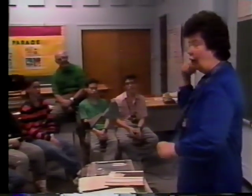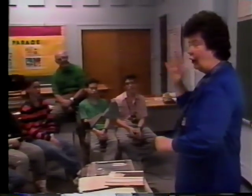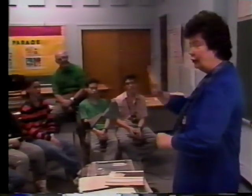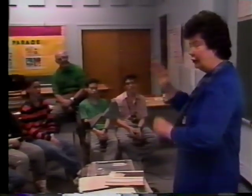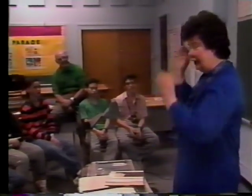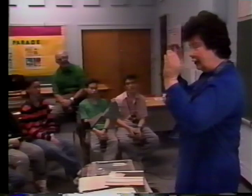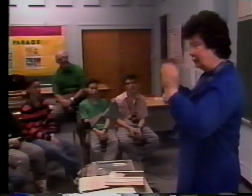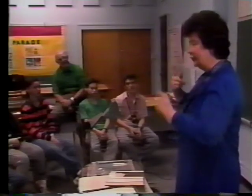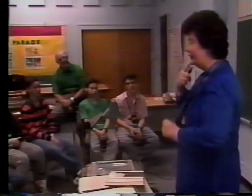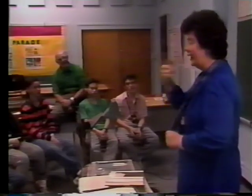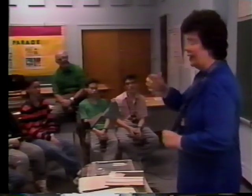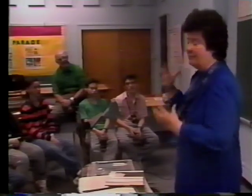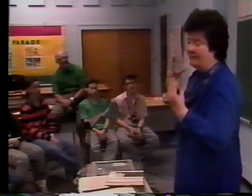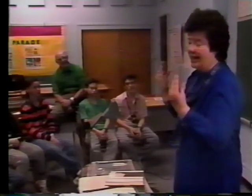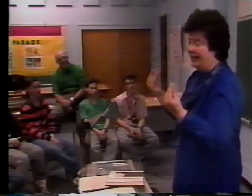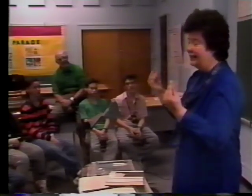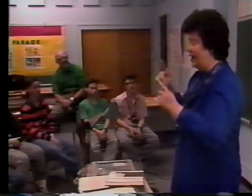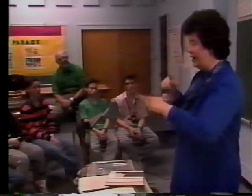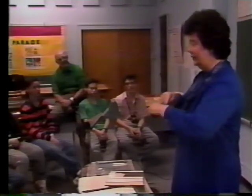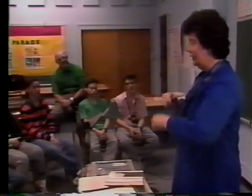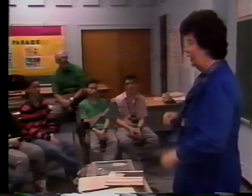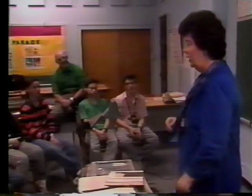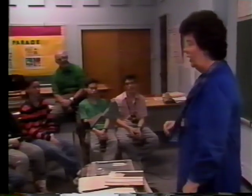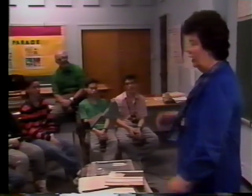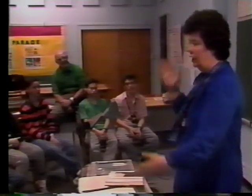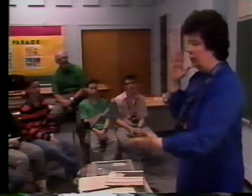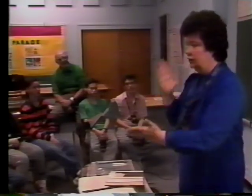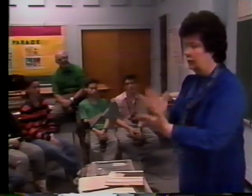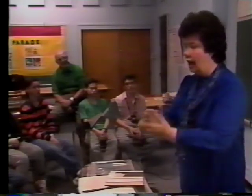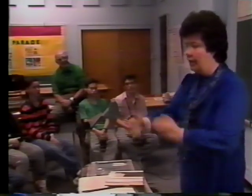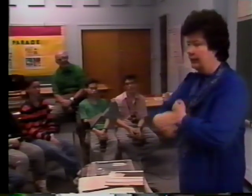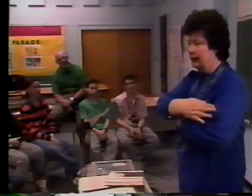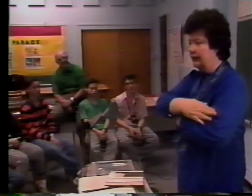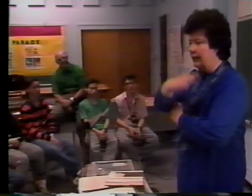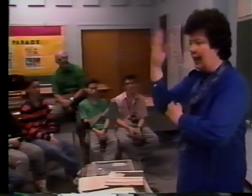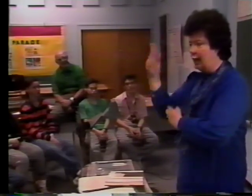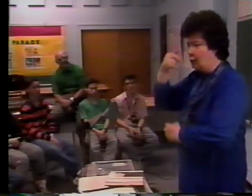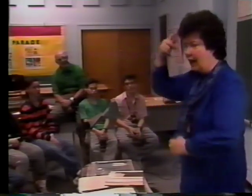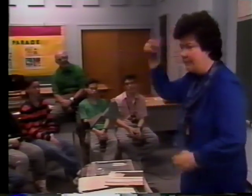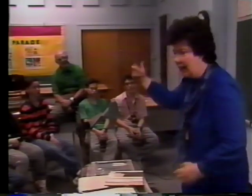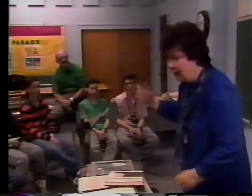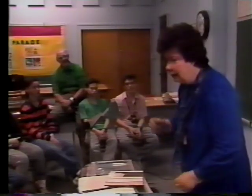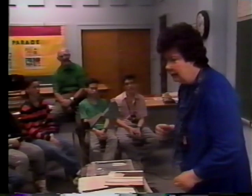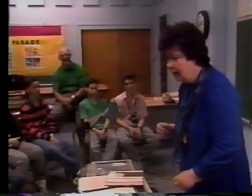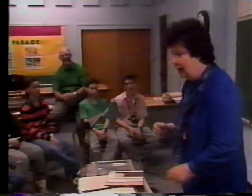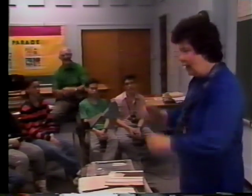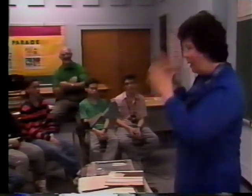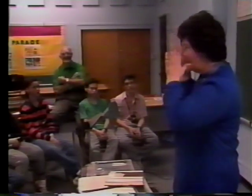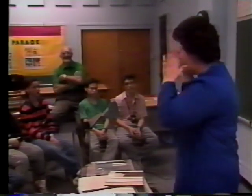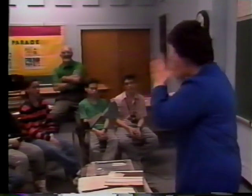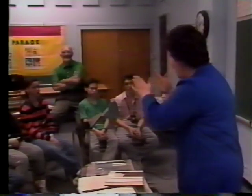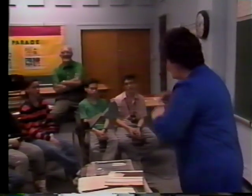heard your teachers say many times, stop daydreaming. Pay